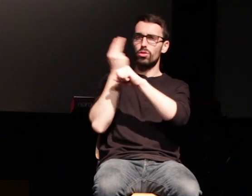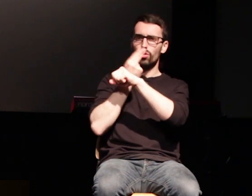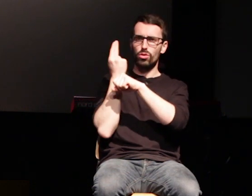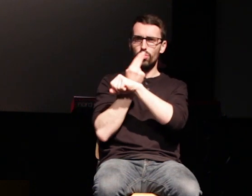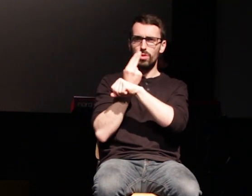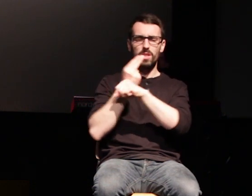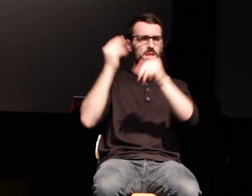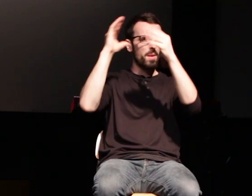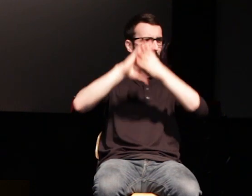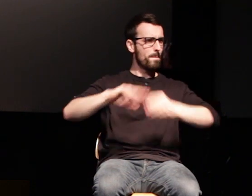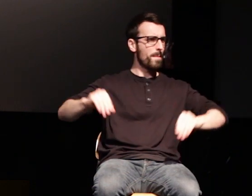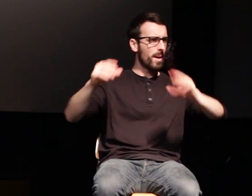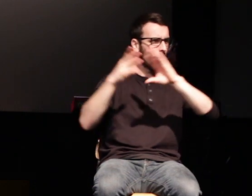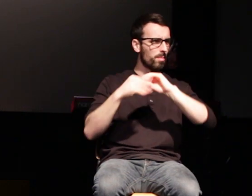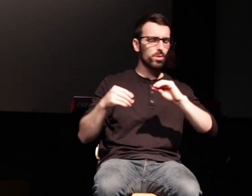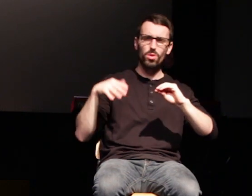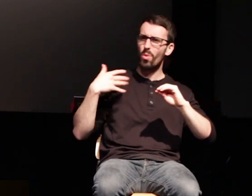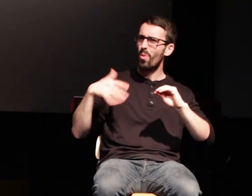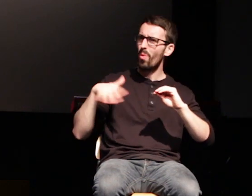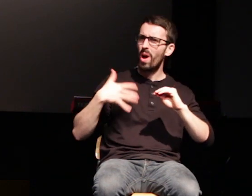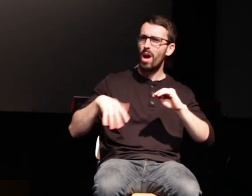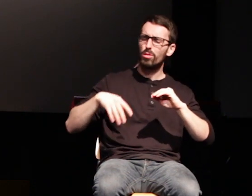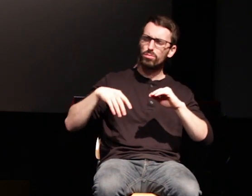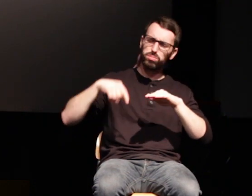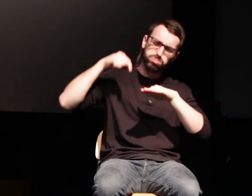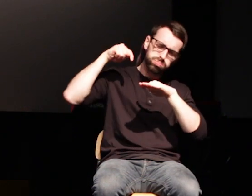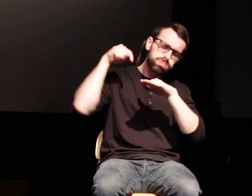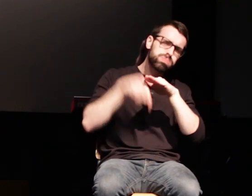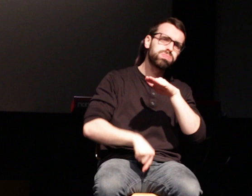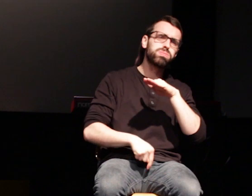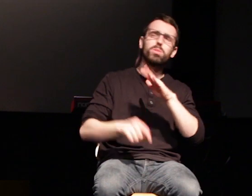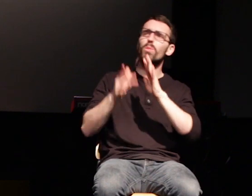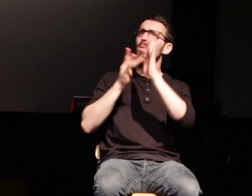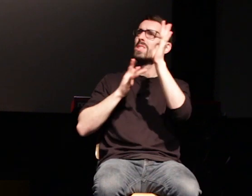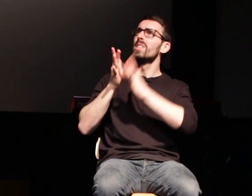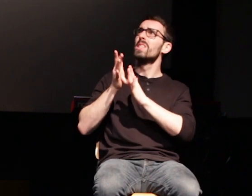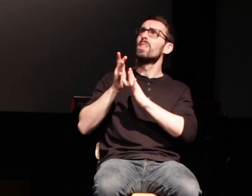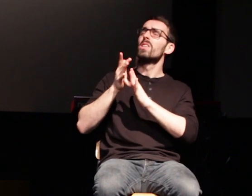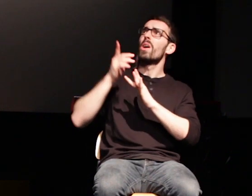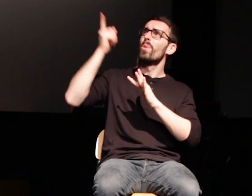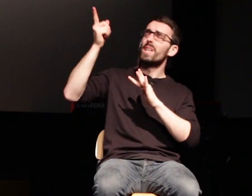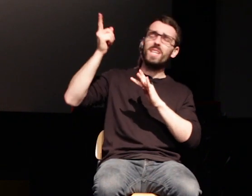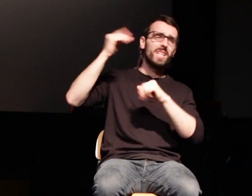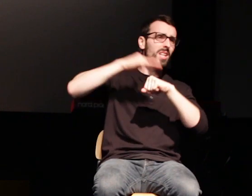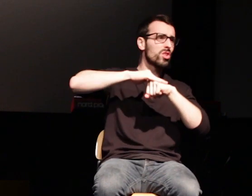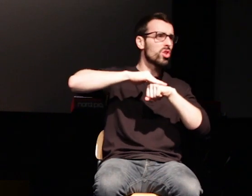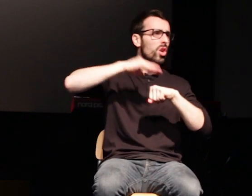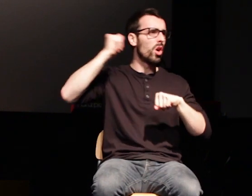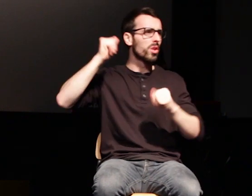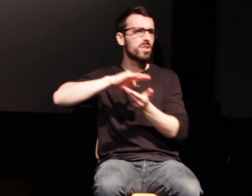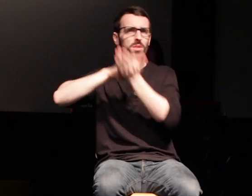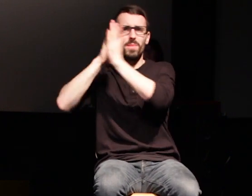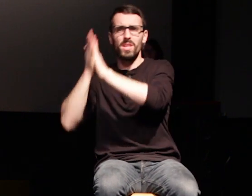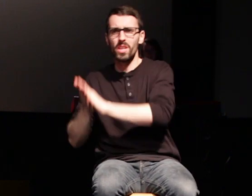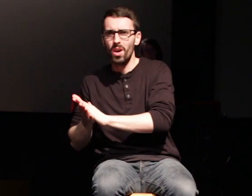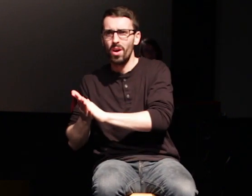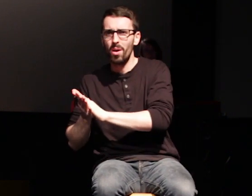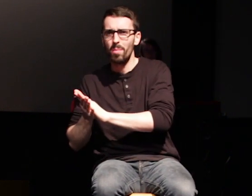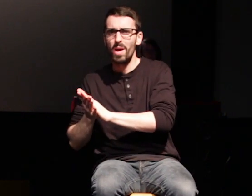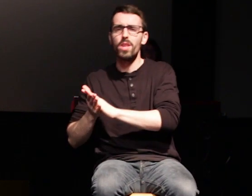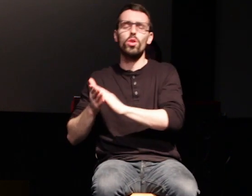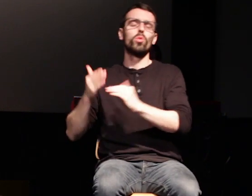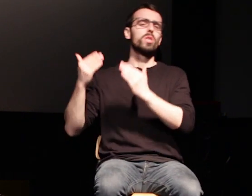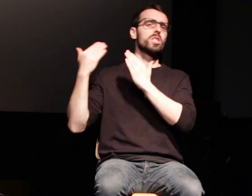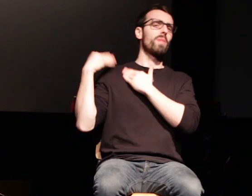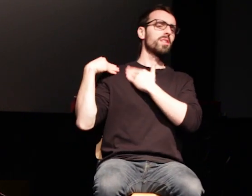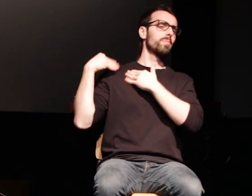in understanding who God has created us and called us to be. And part of our responsibility is to listen. Remember